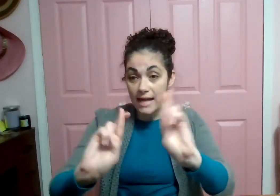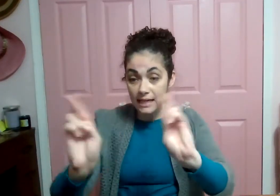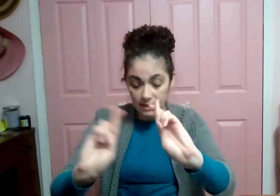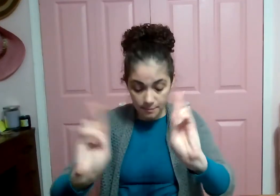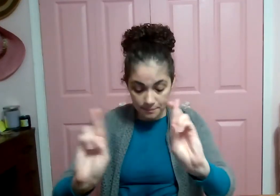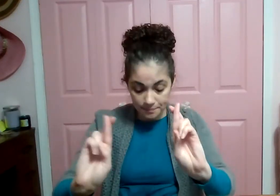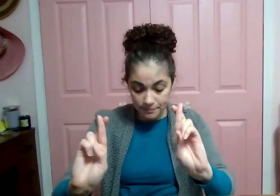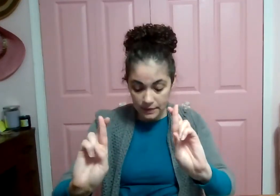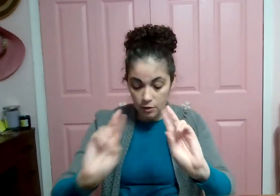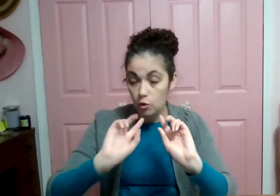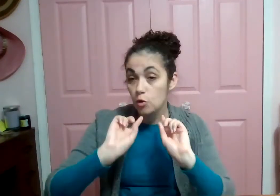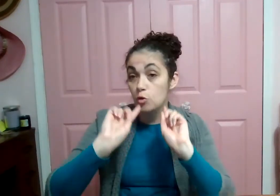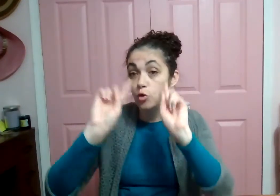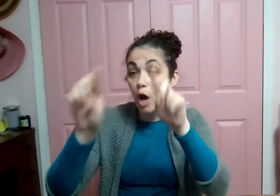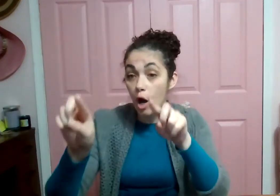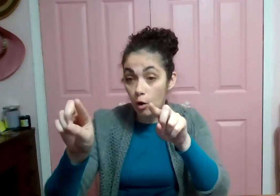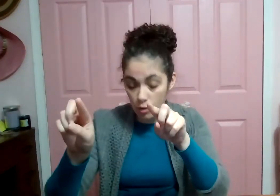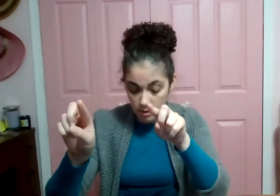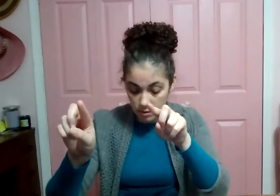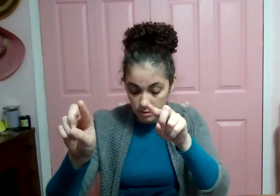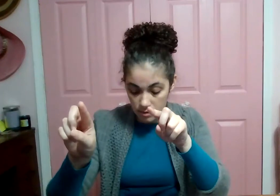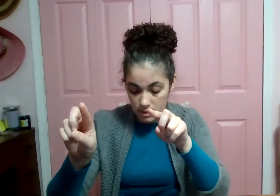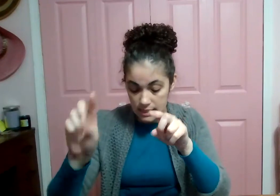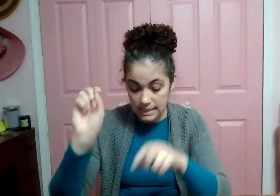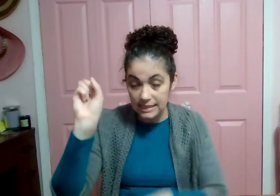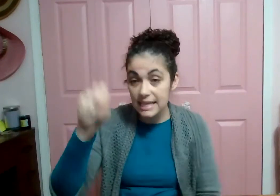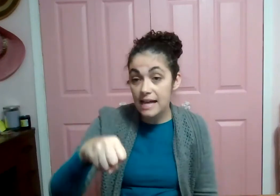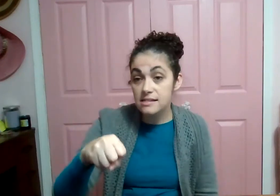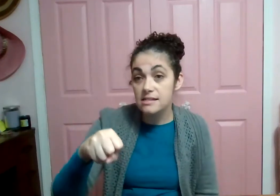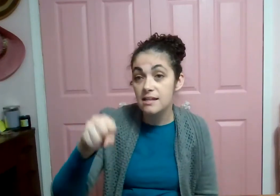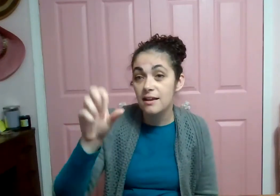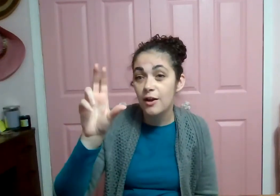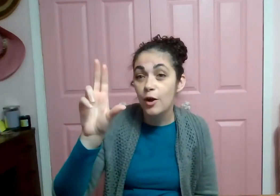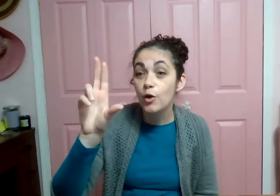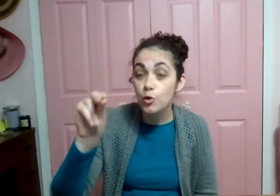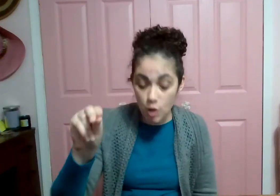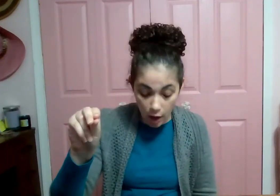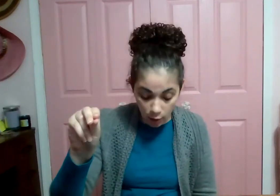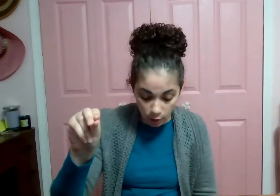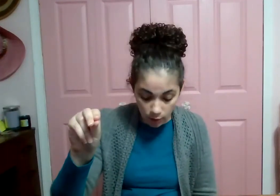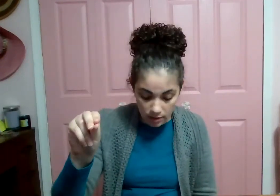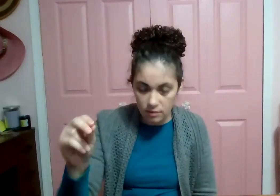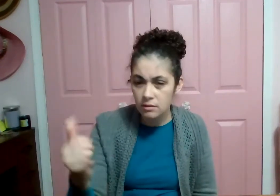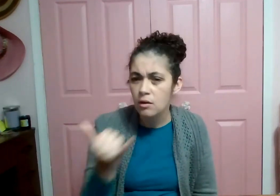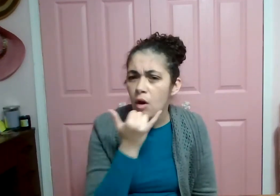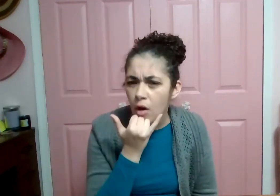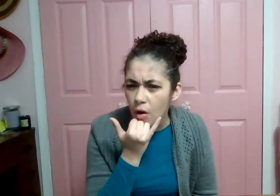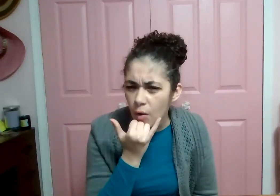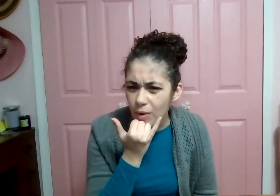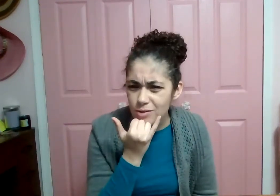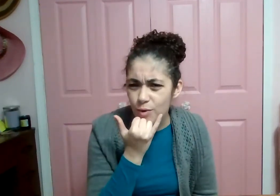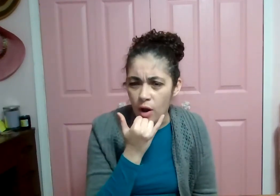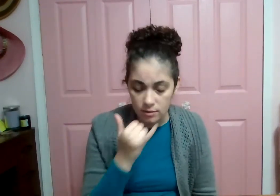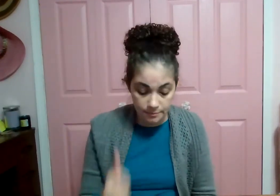Ready? Go. Yes, no. What's wrong?